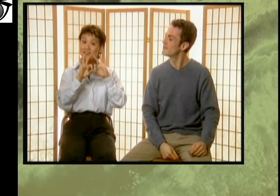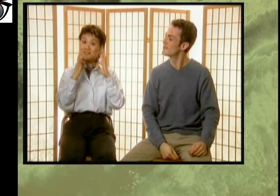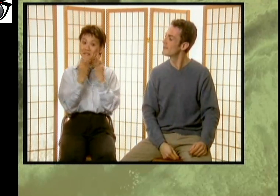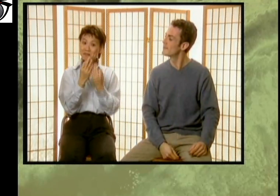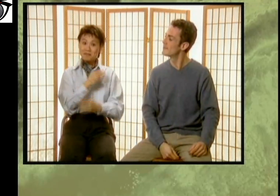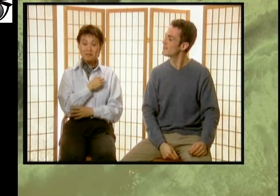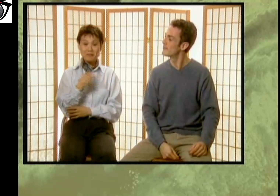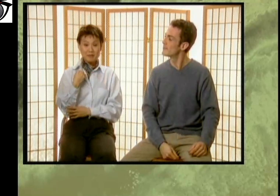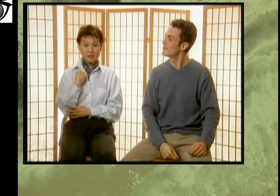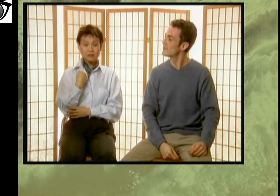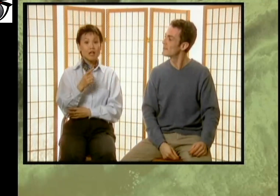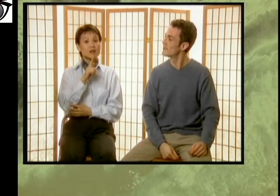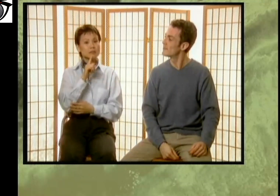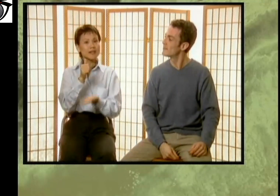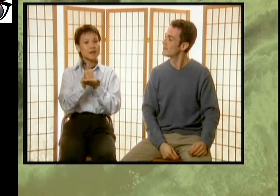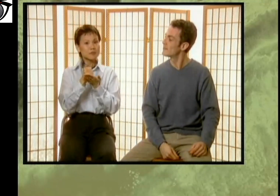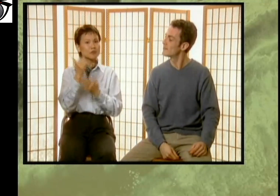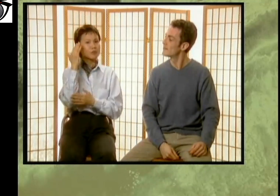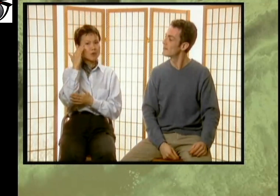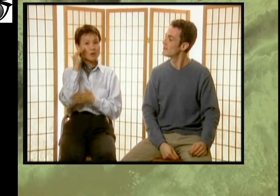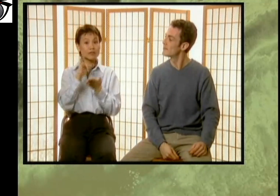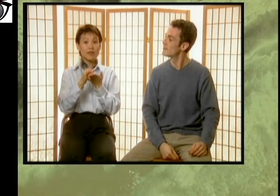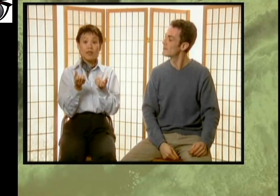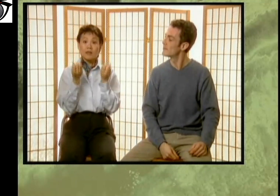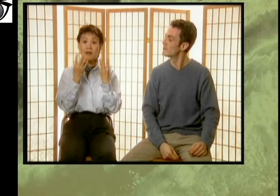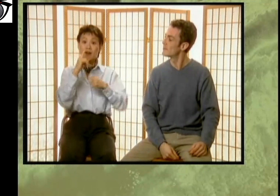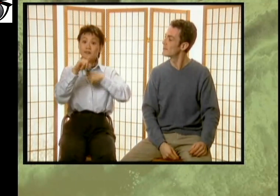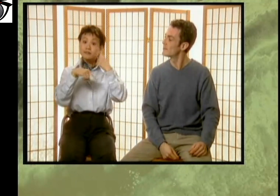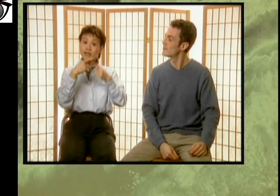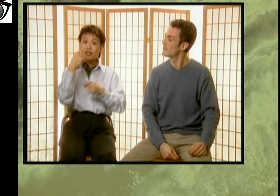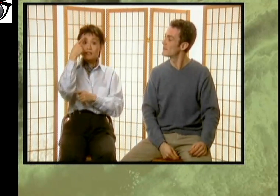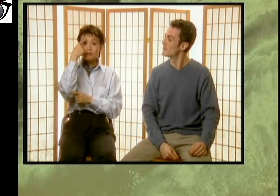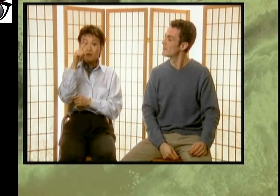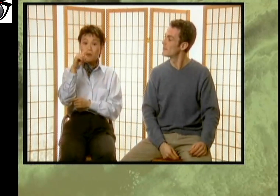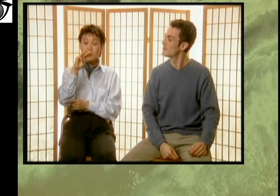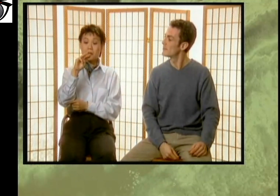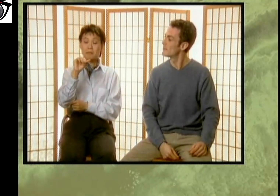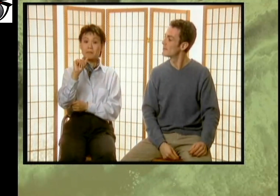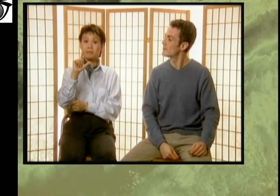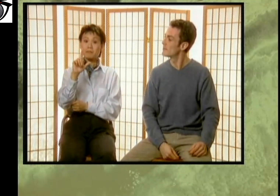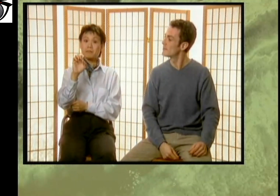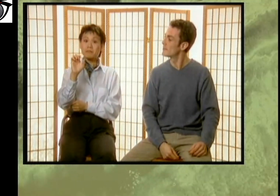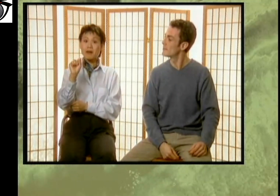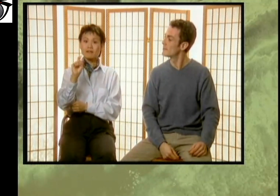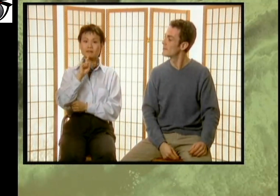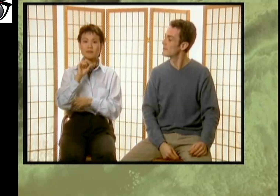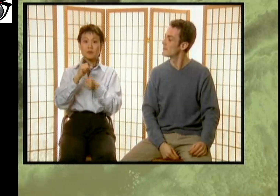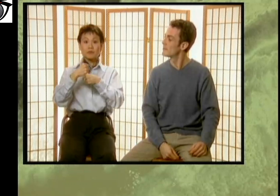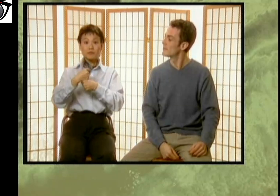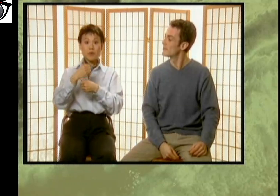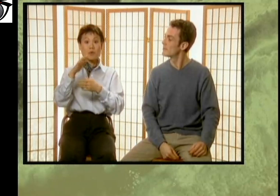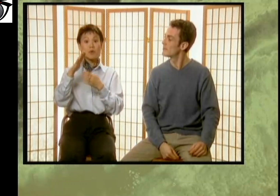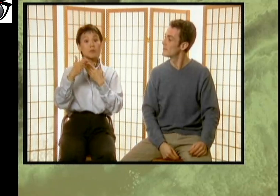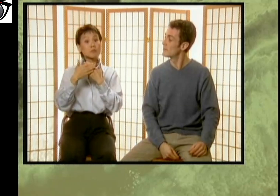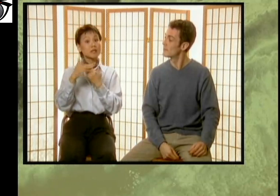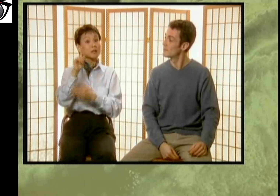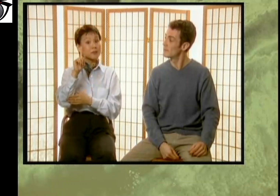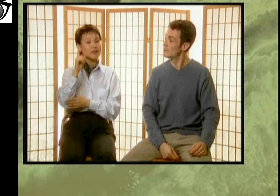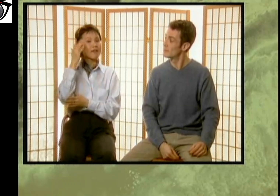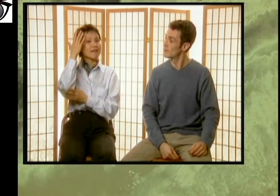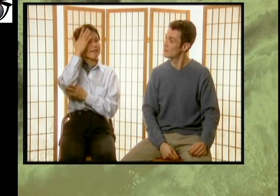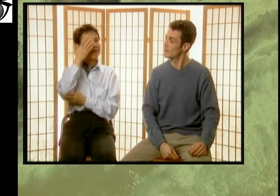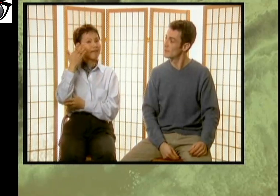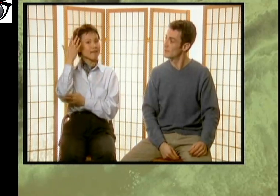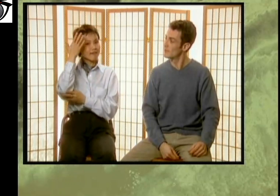To help learn the signs for people and family members, it's helpful to know that many signs for males are formed near